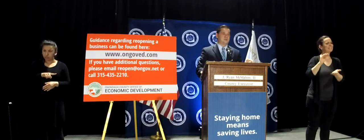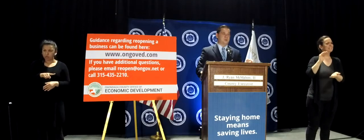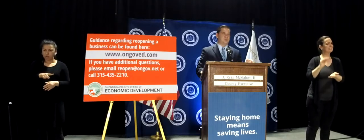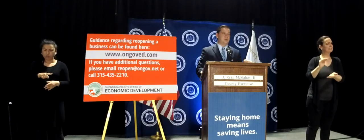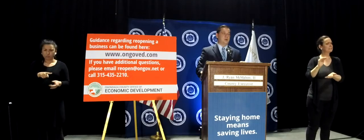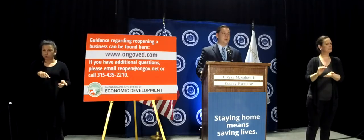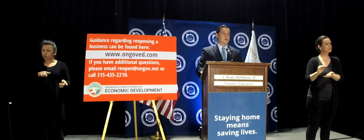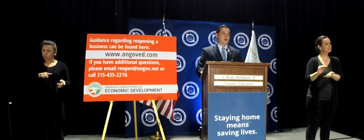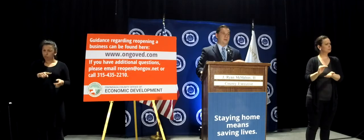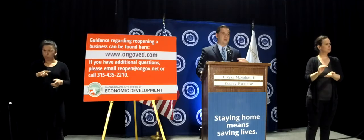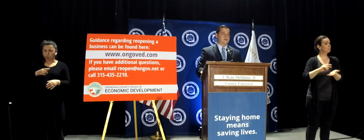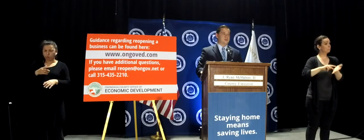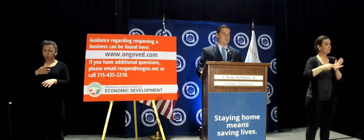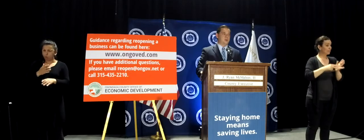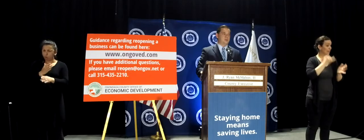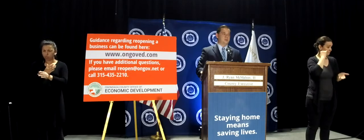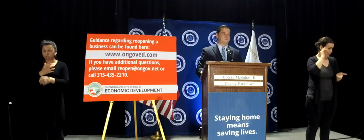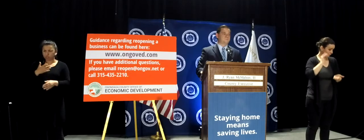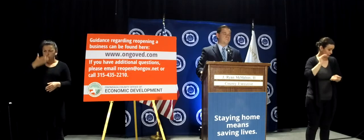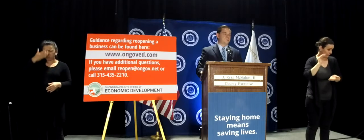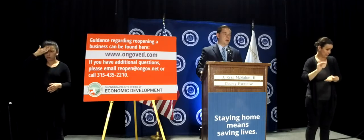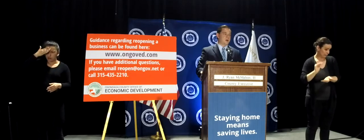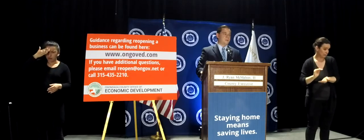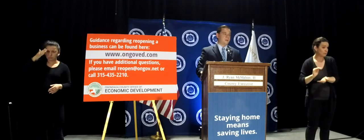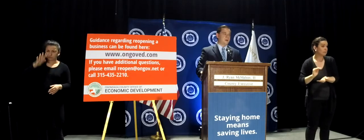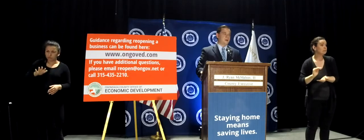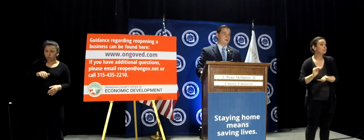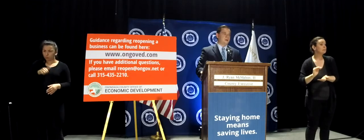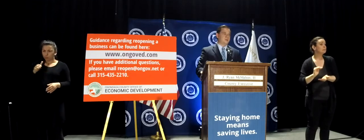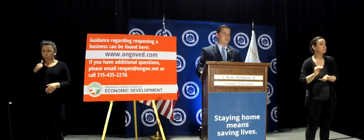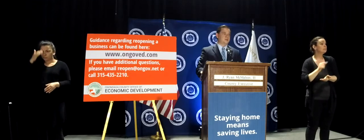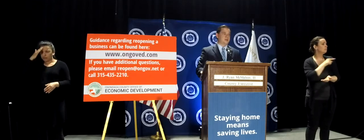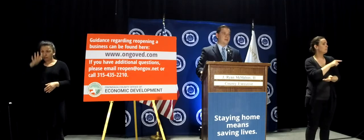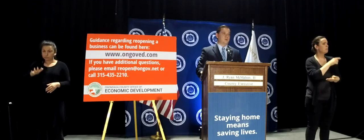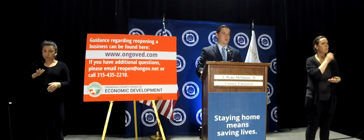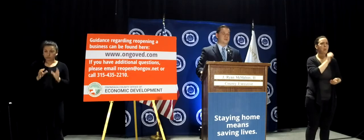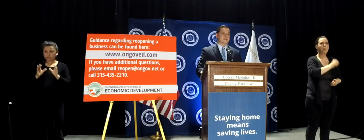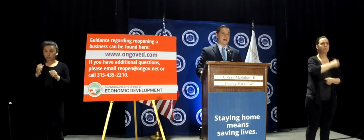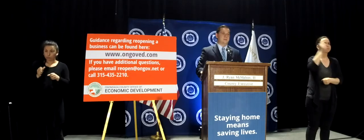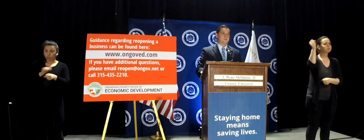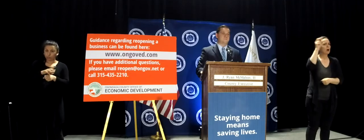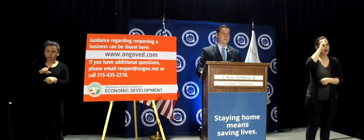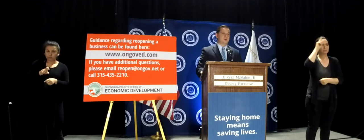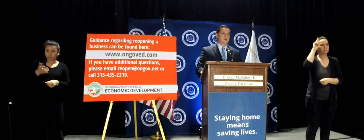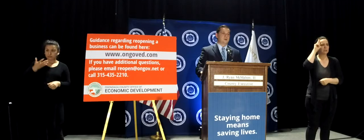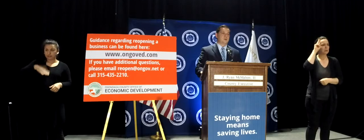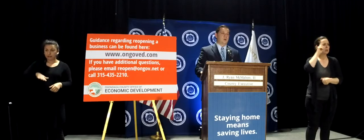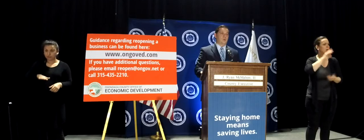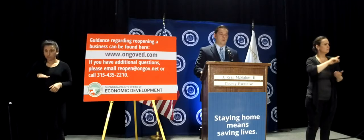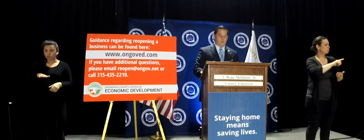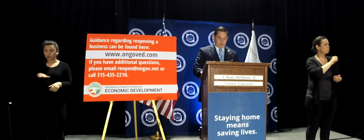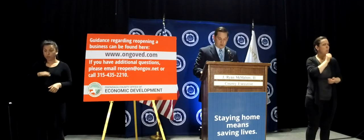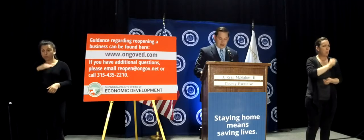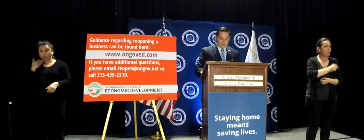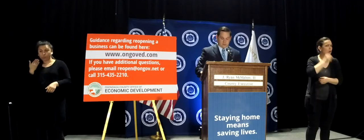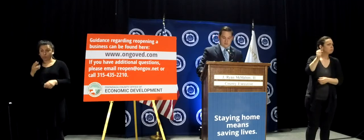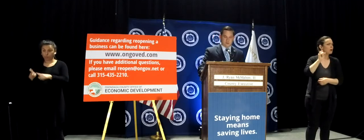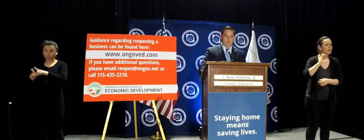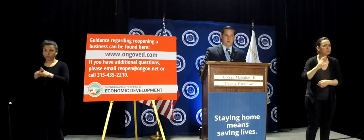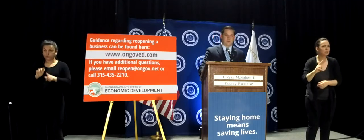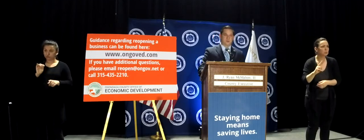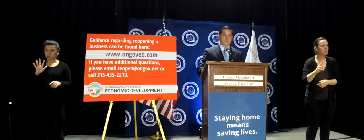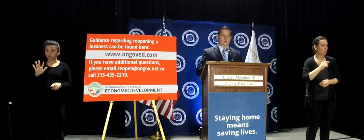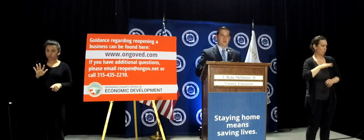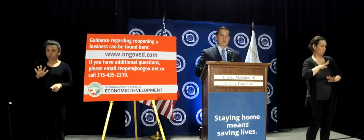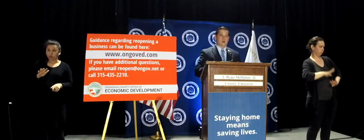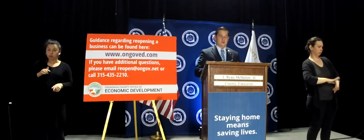into the hospital, becoming an ICU patient, and potentially having worse things happen. So we're very happy to see